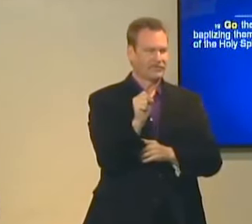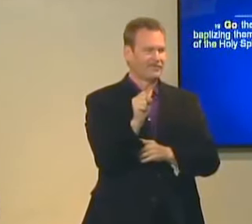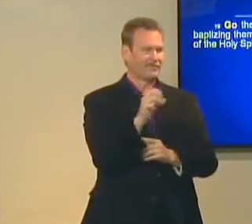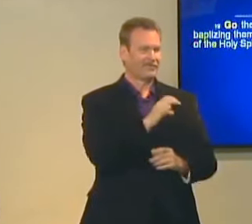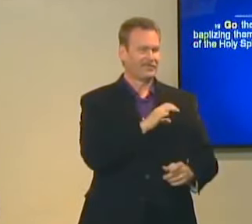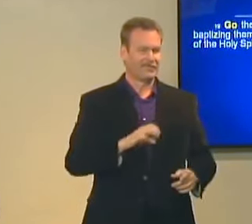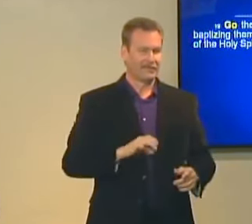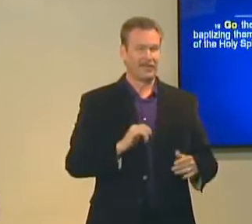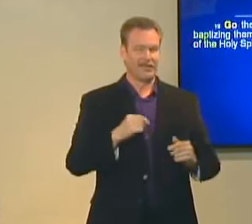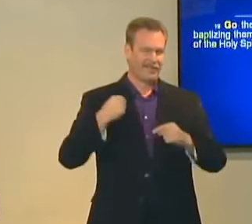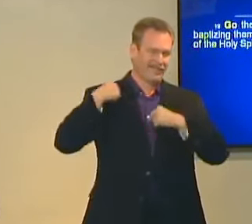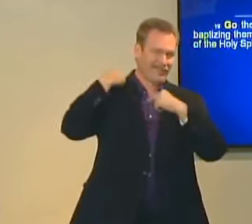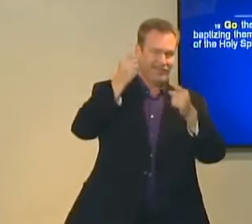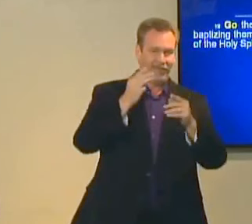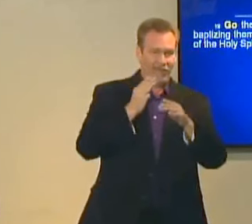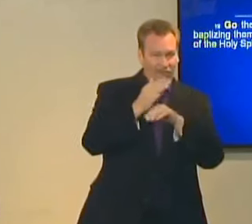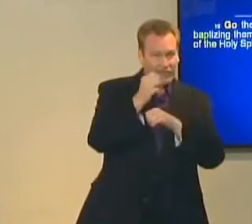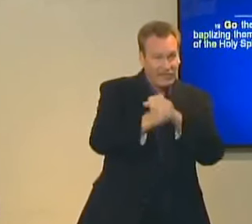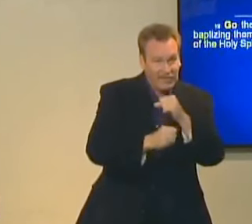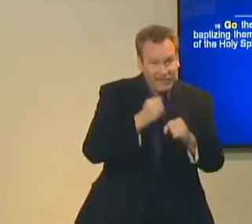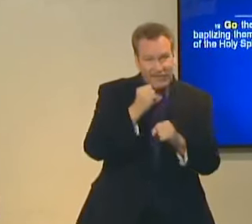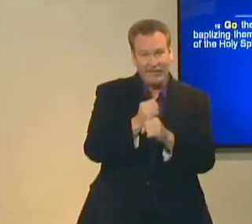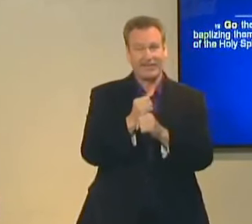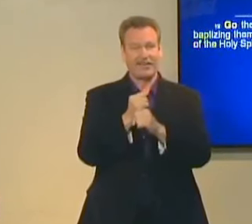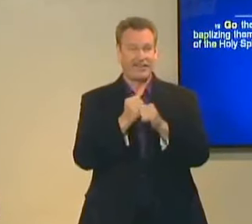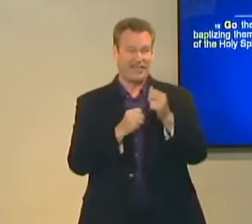but we plant those seeds on the gospel for good news